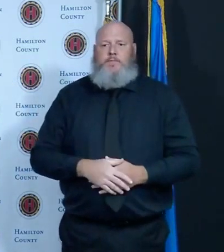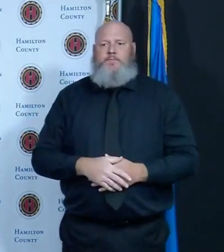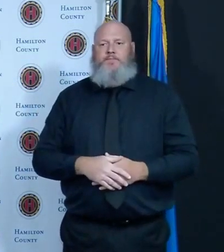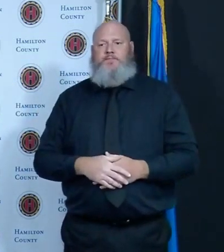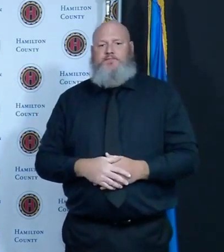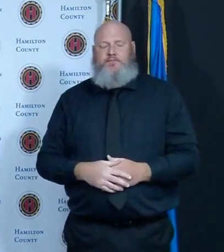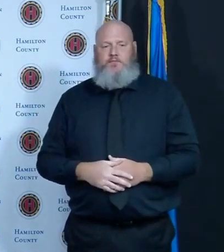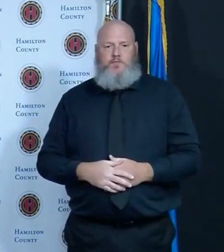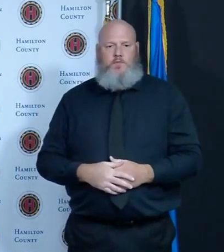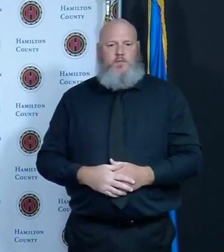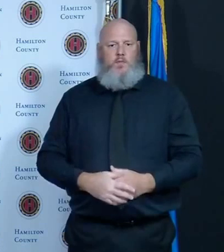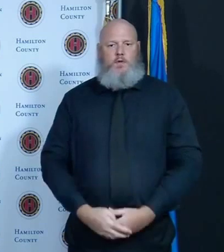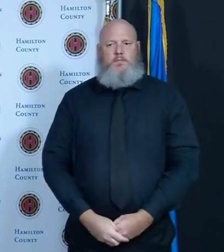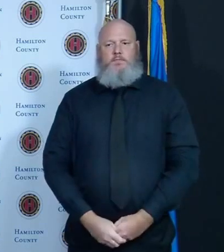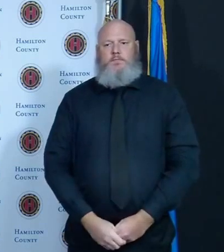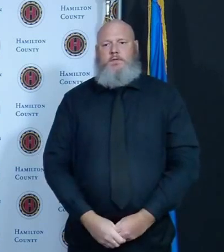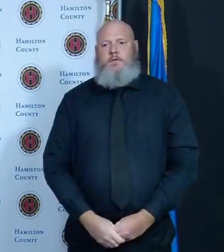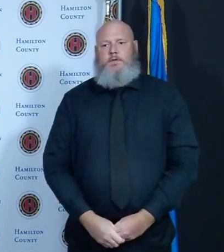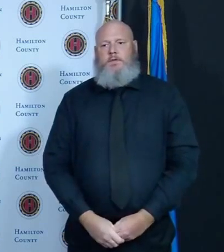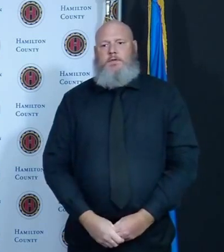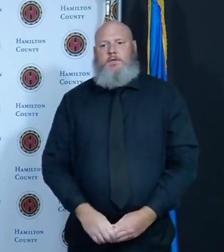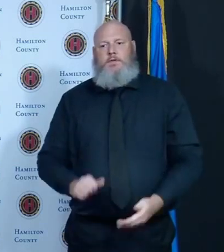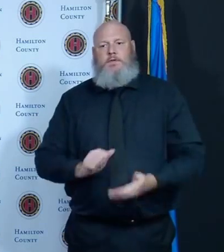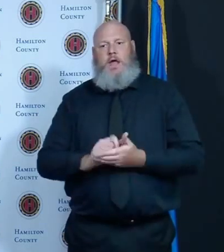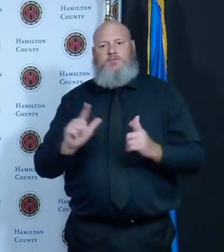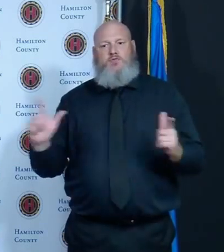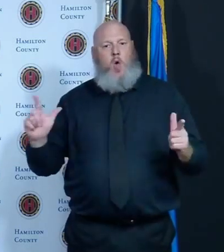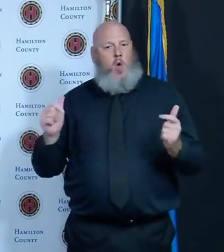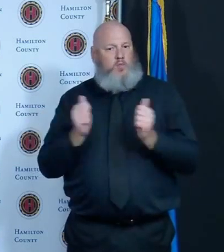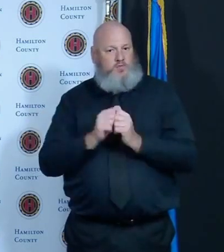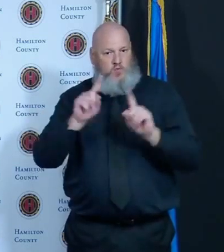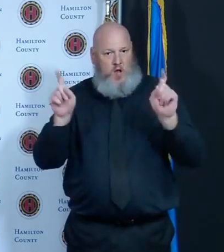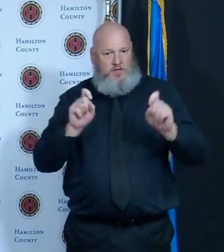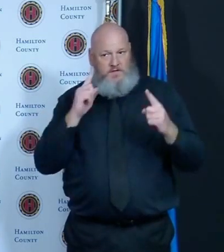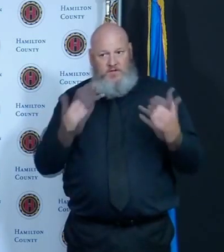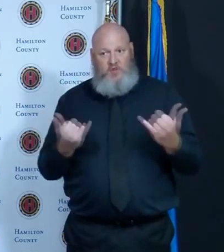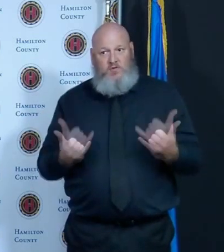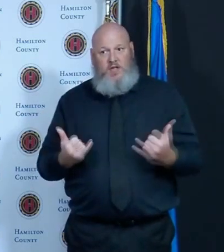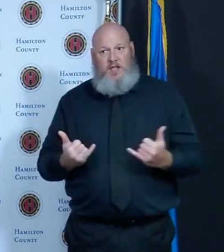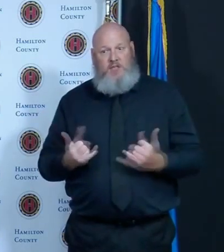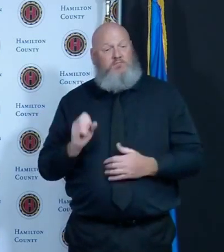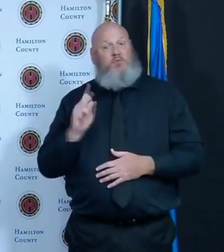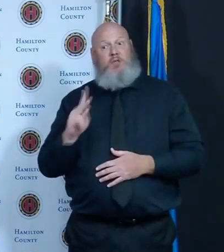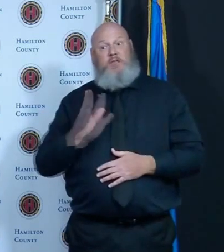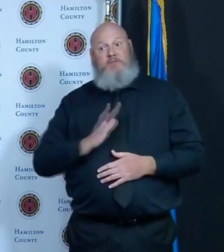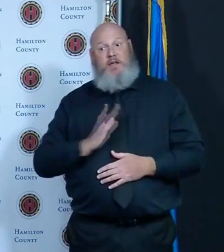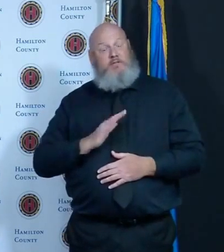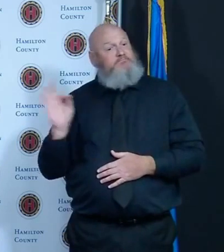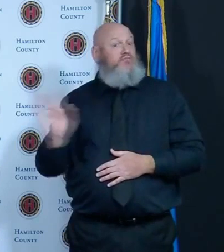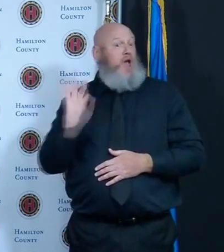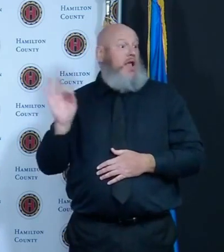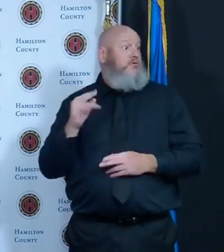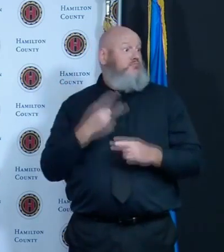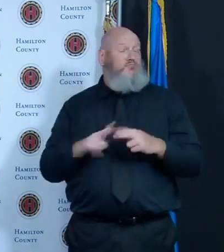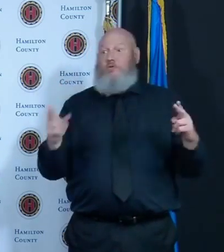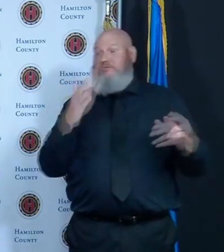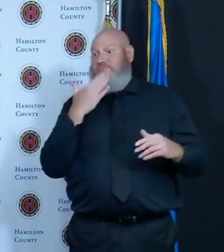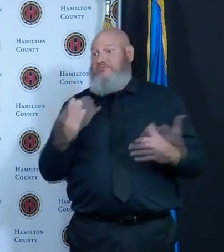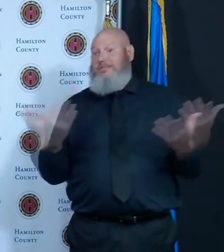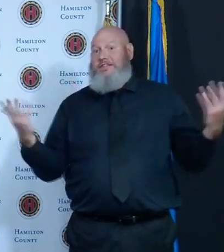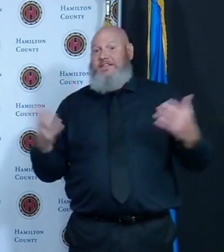Okay, that seems to conclude our questions from reporters today. Well, it's Friday. I guess is it nice